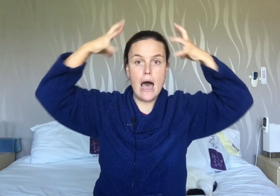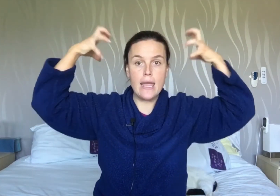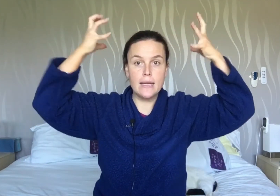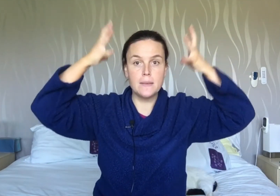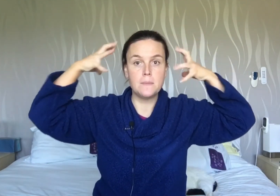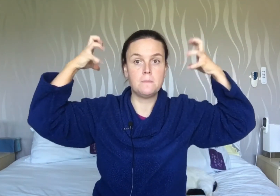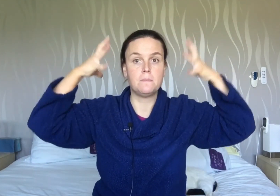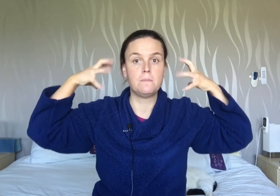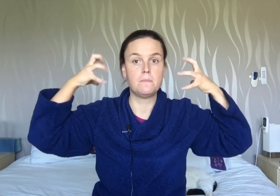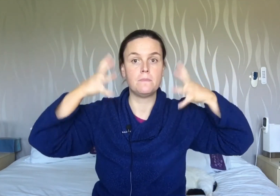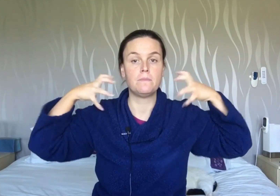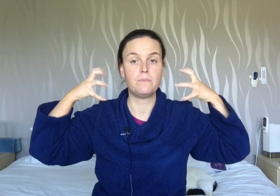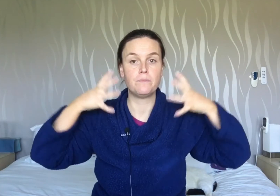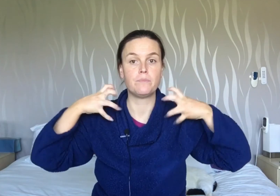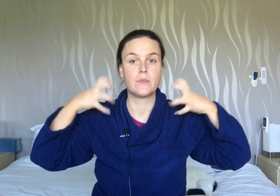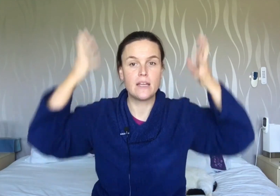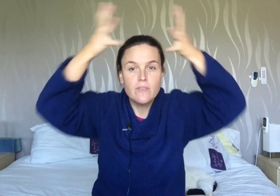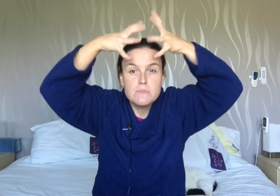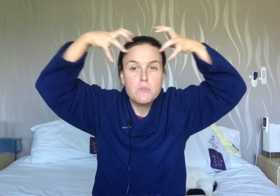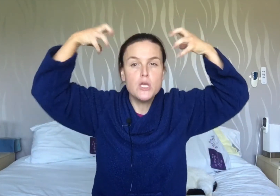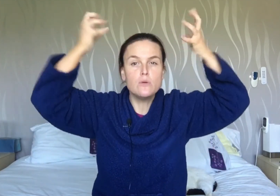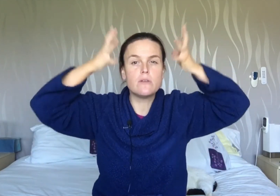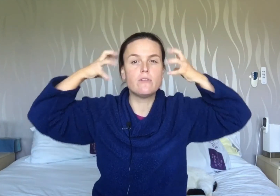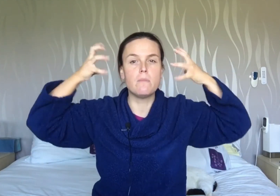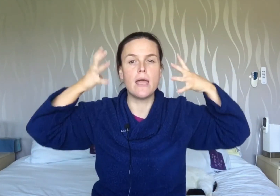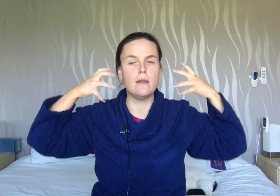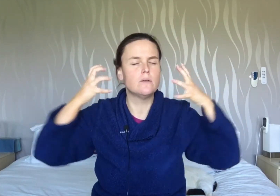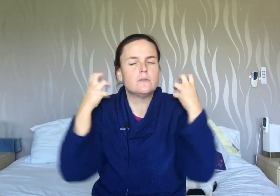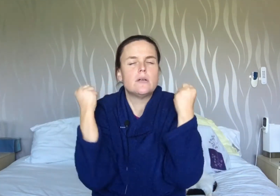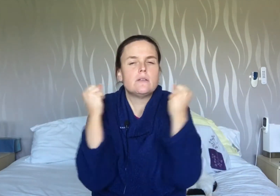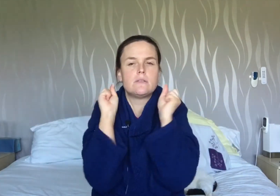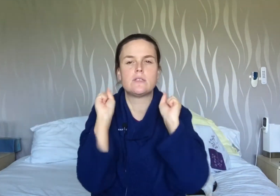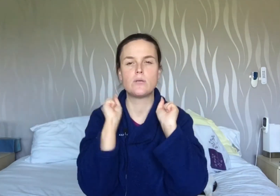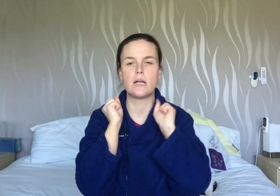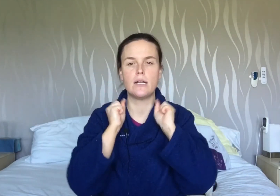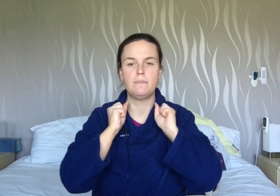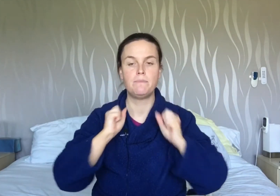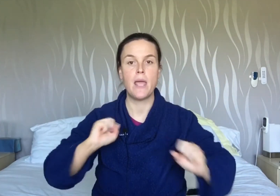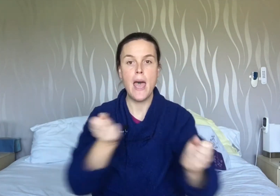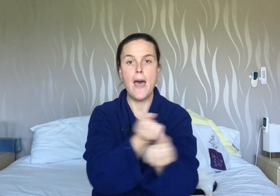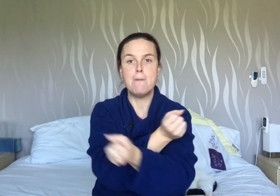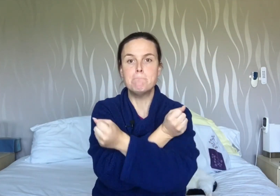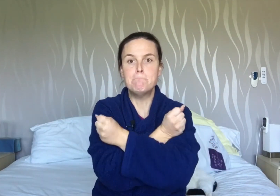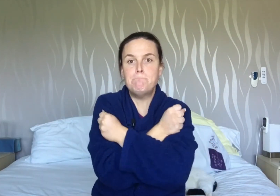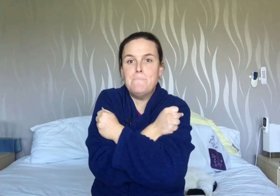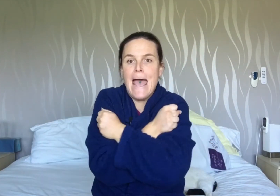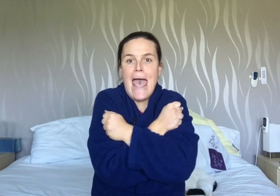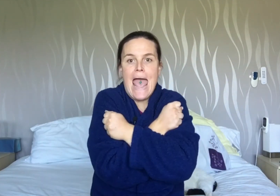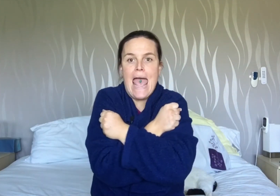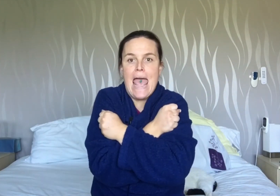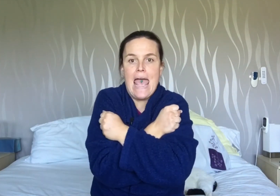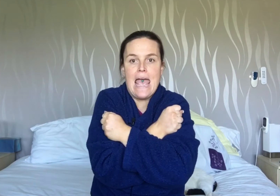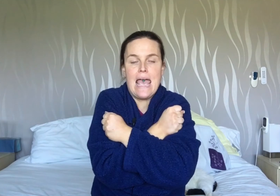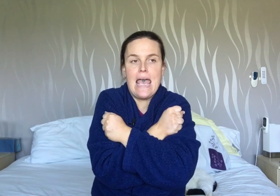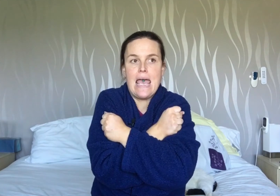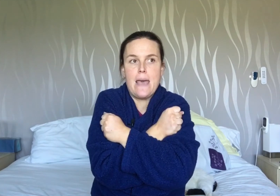Lion. Think of its beautiful mane. Oh, so cuddly. Bear.